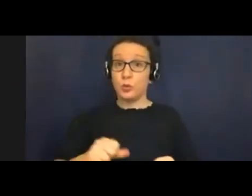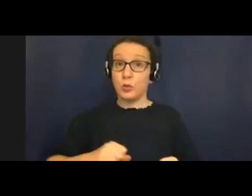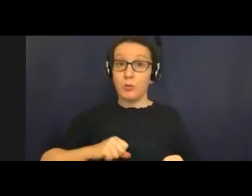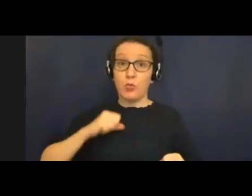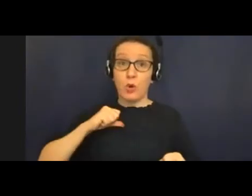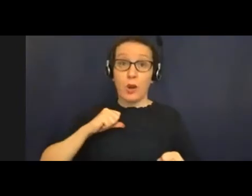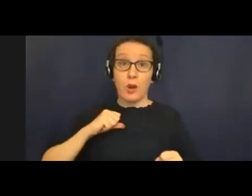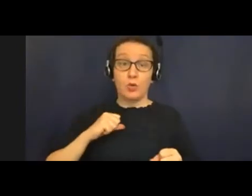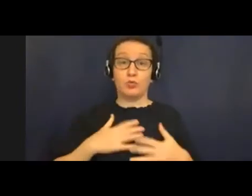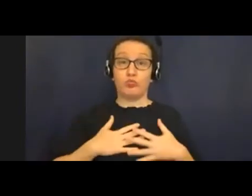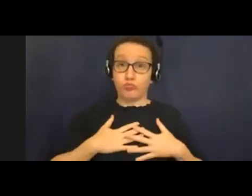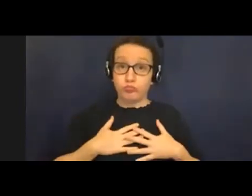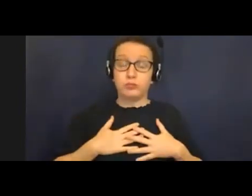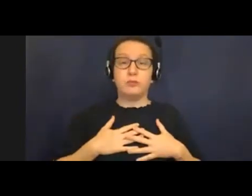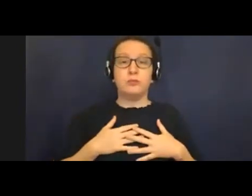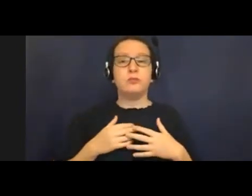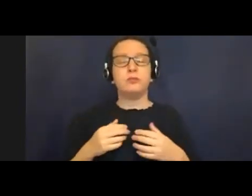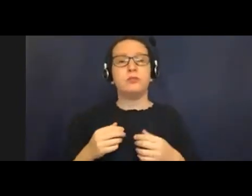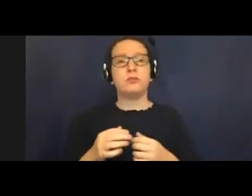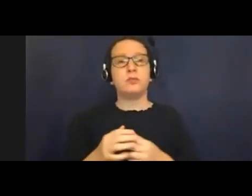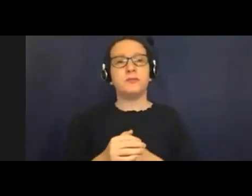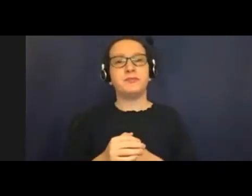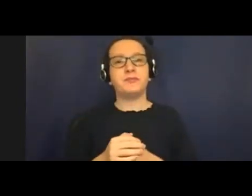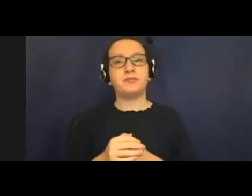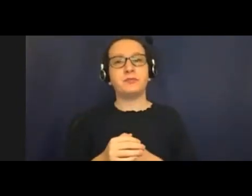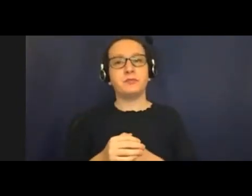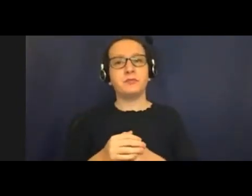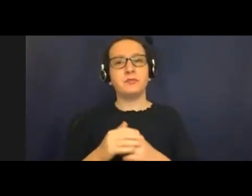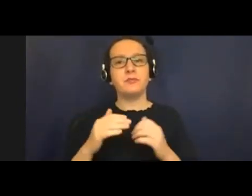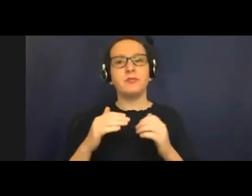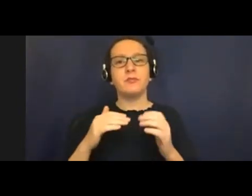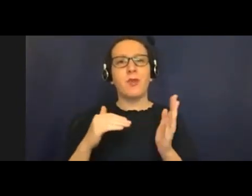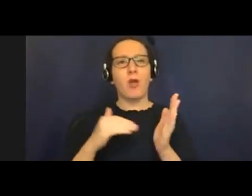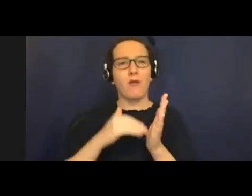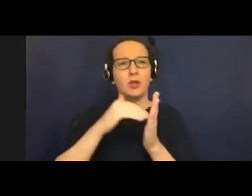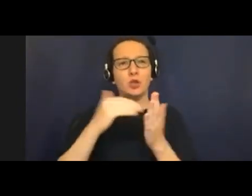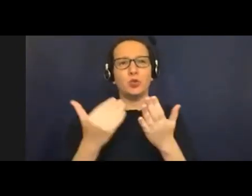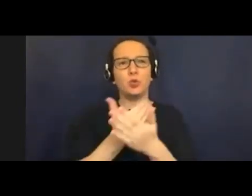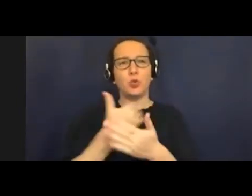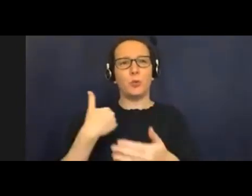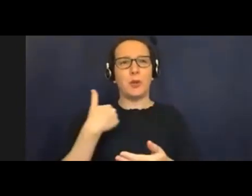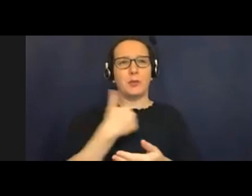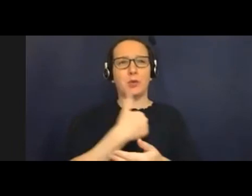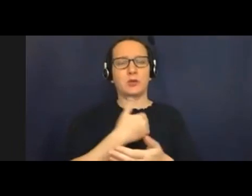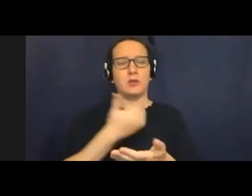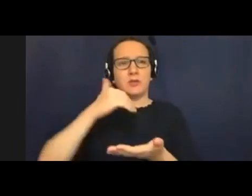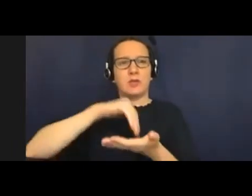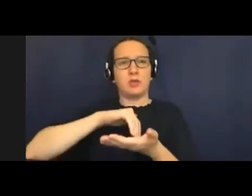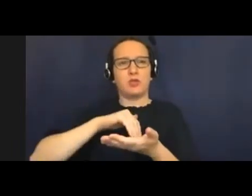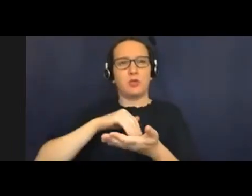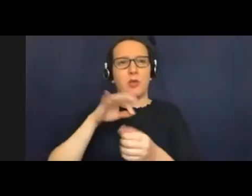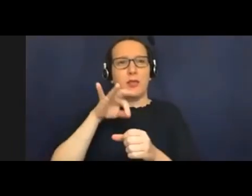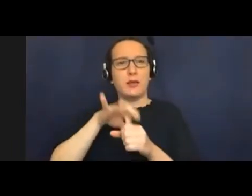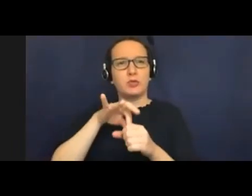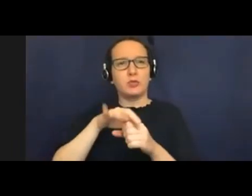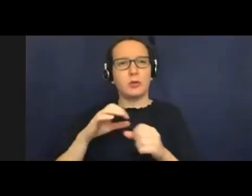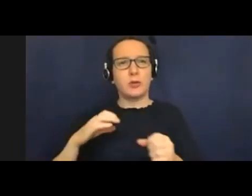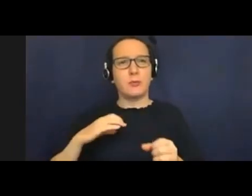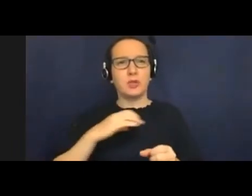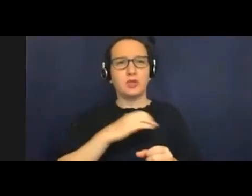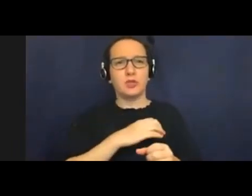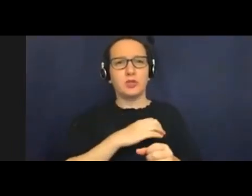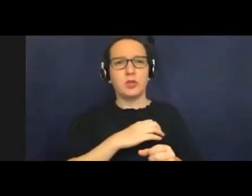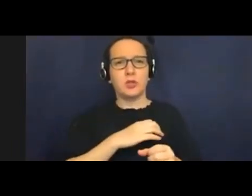And also after new members of Central Election Commission of Ukraine were elected in